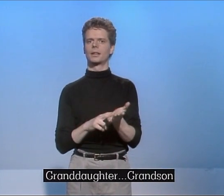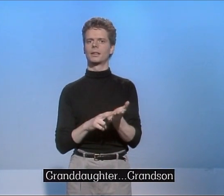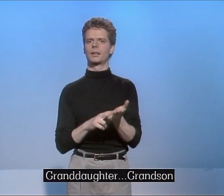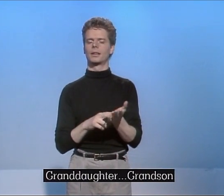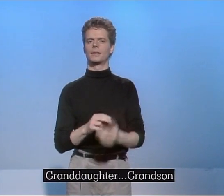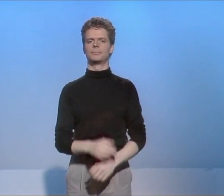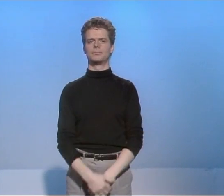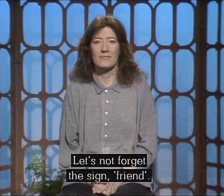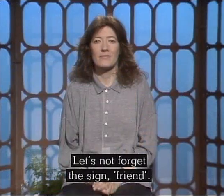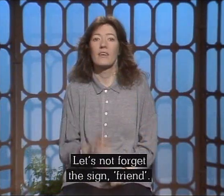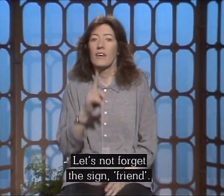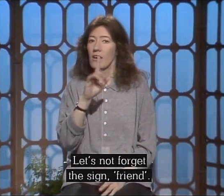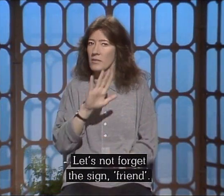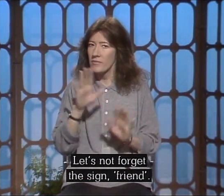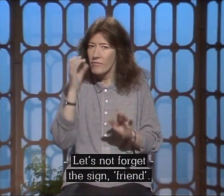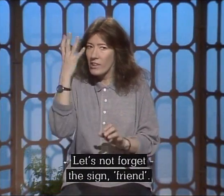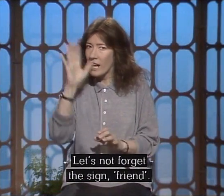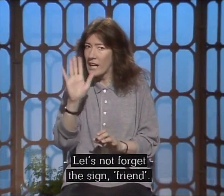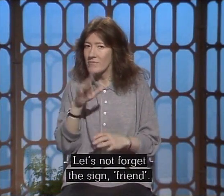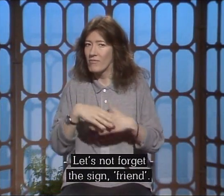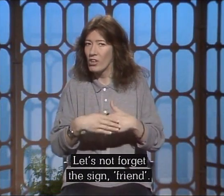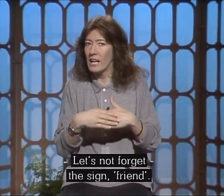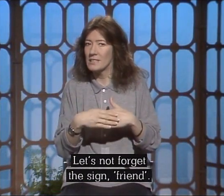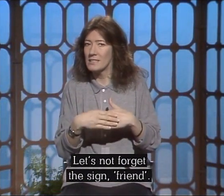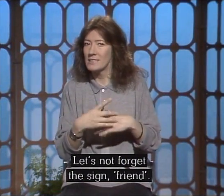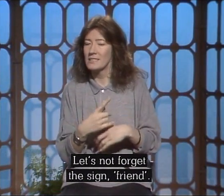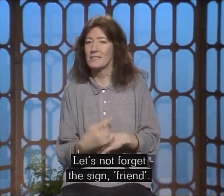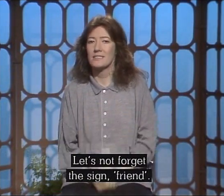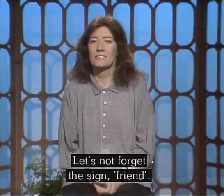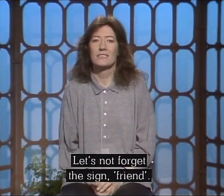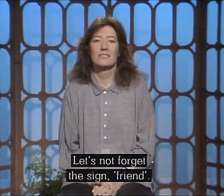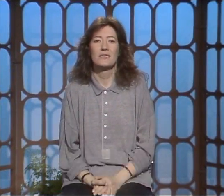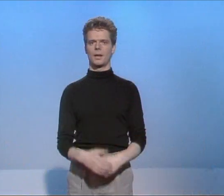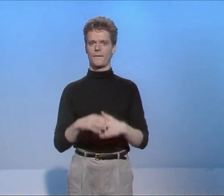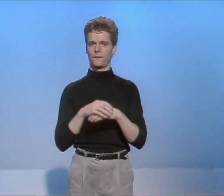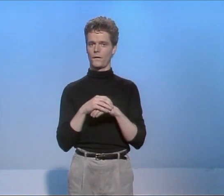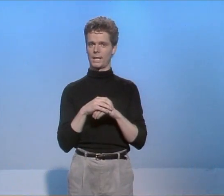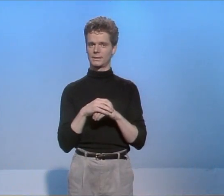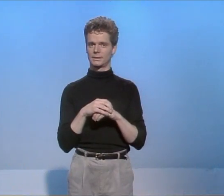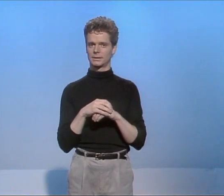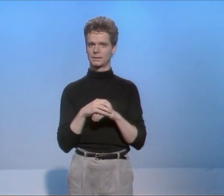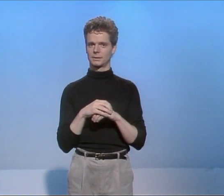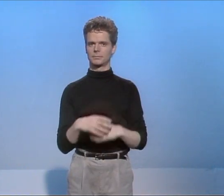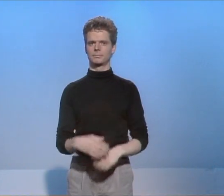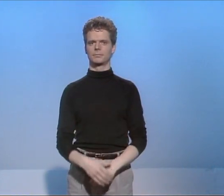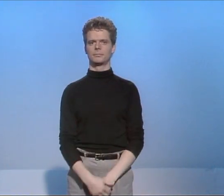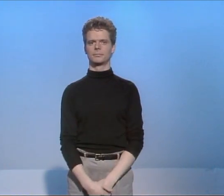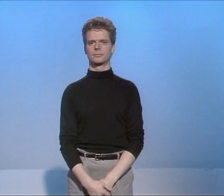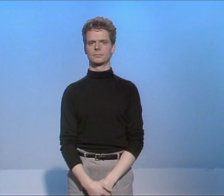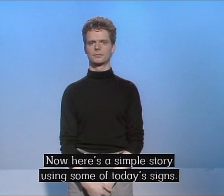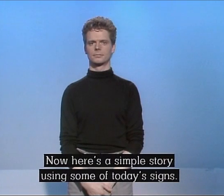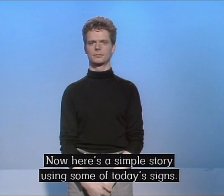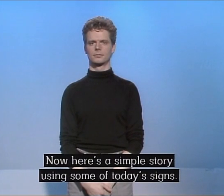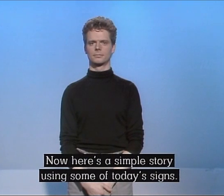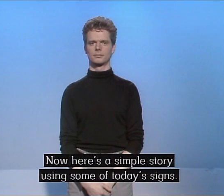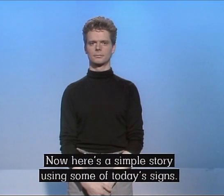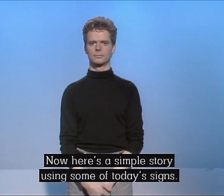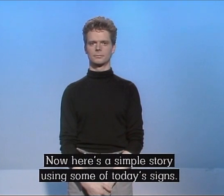grandson. And let's not forget the sign for friend. Friend. Now here's Clive